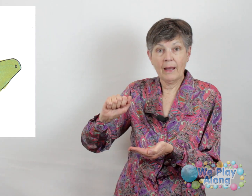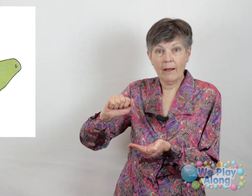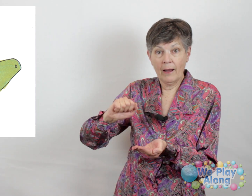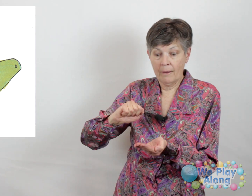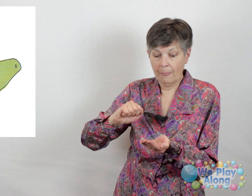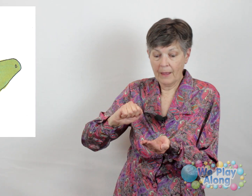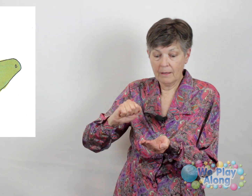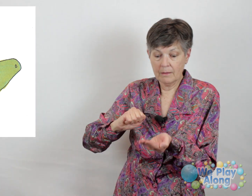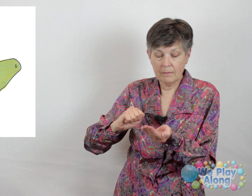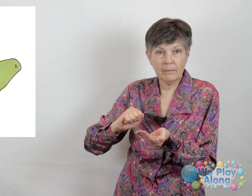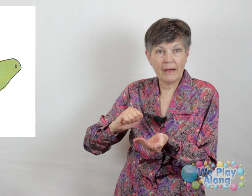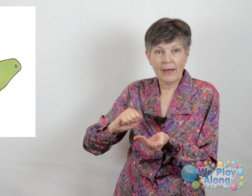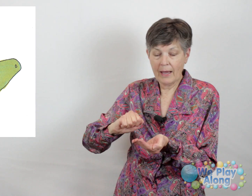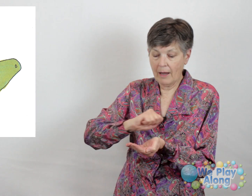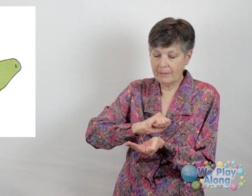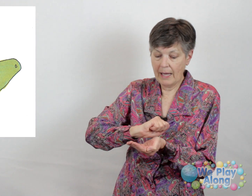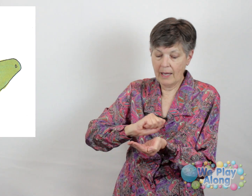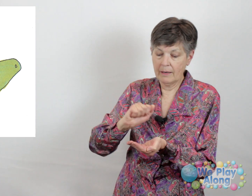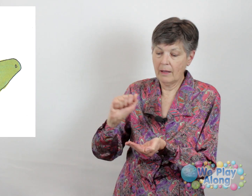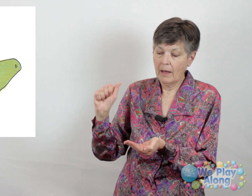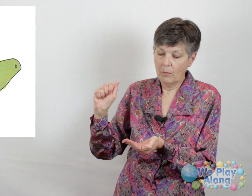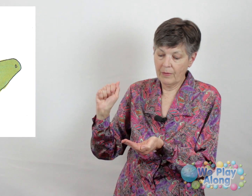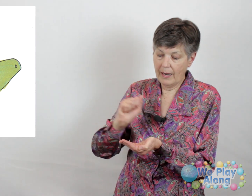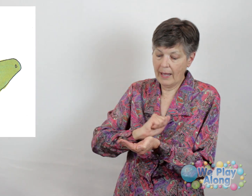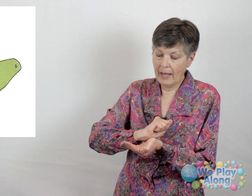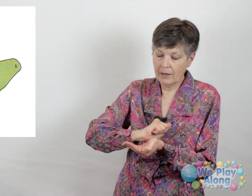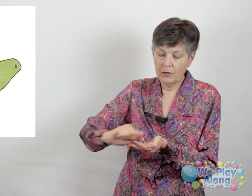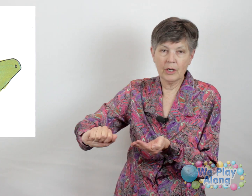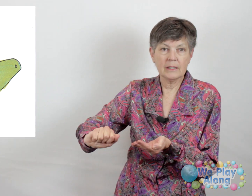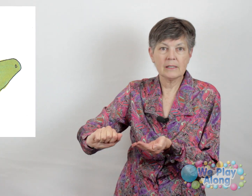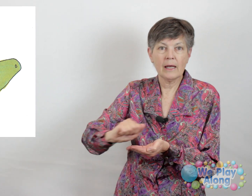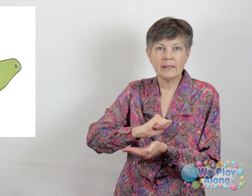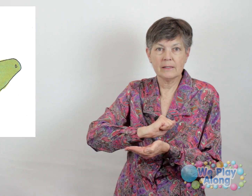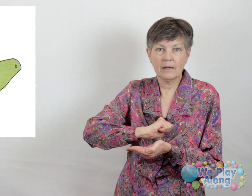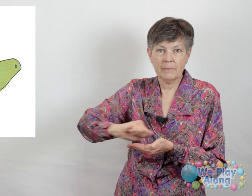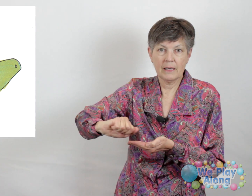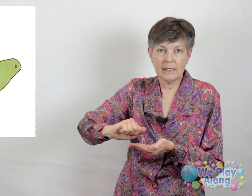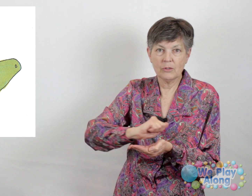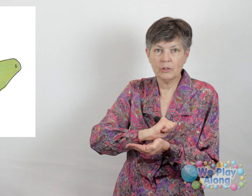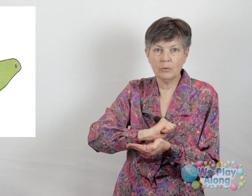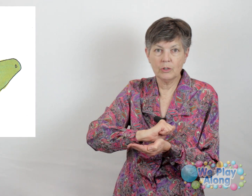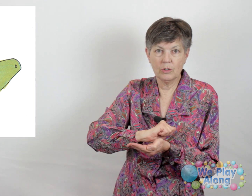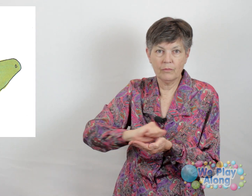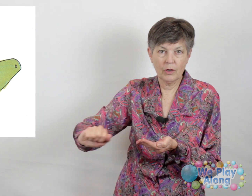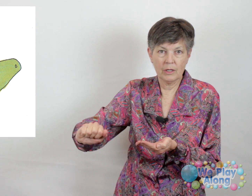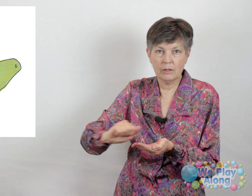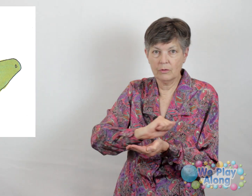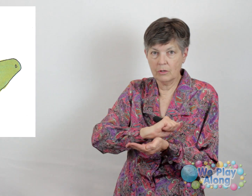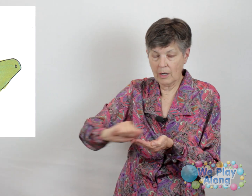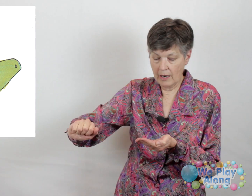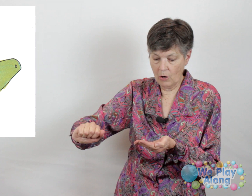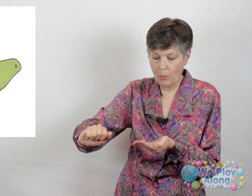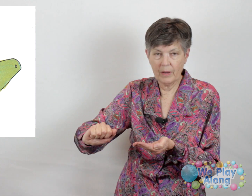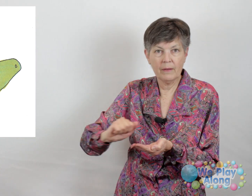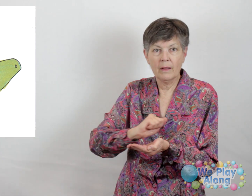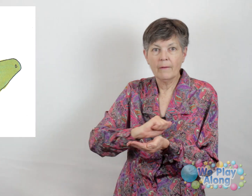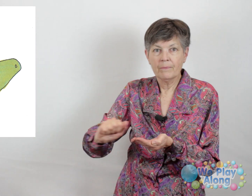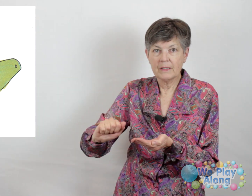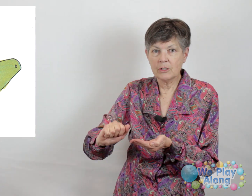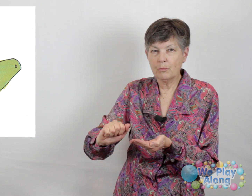make that cupped hand with an A hand, and you're going to slice it, because that's what you would do if you'd cut it open. This is